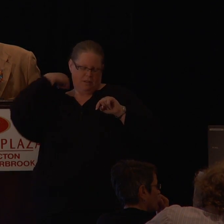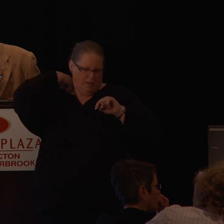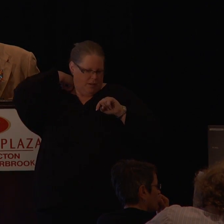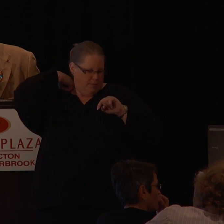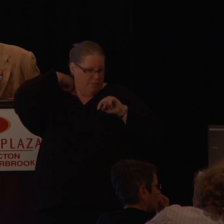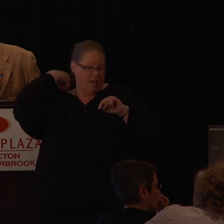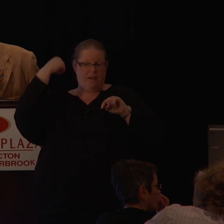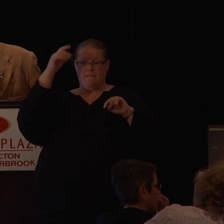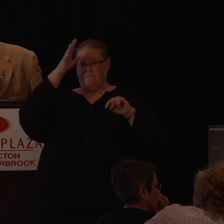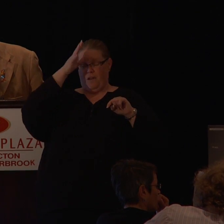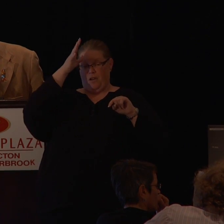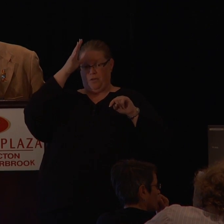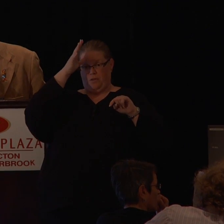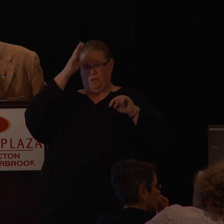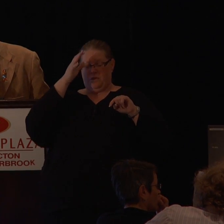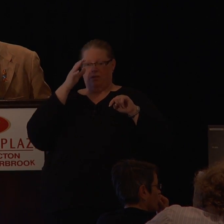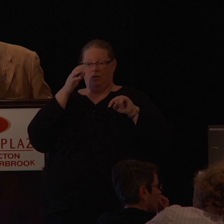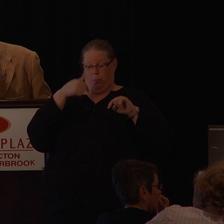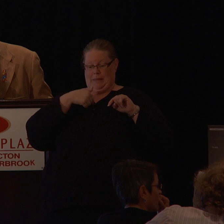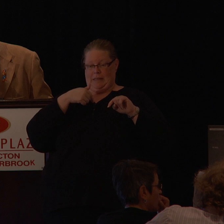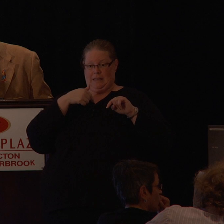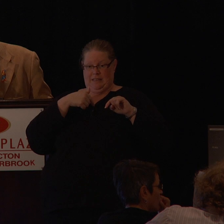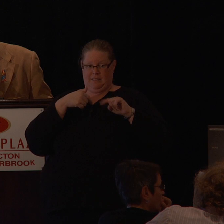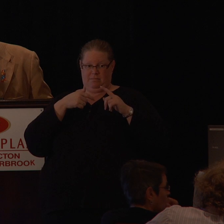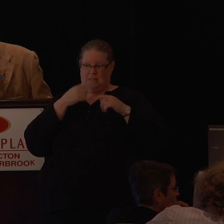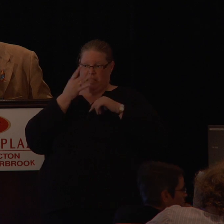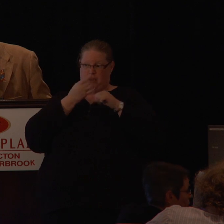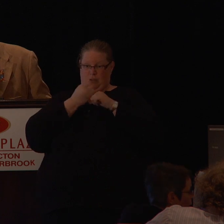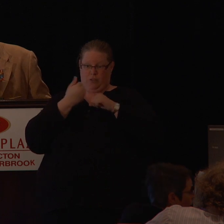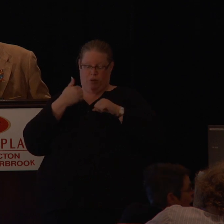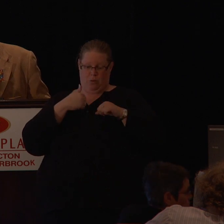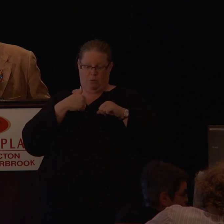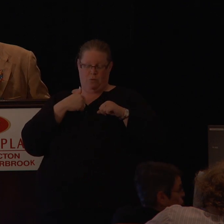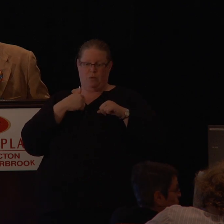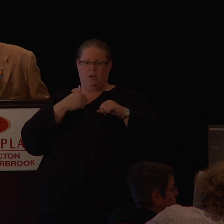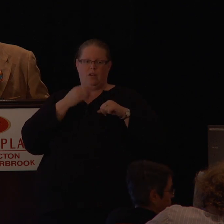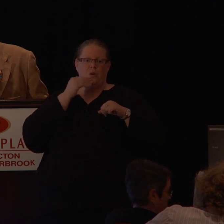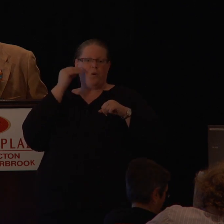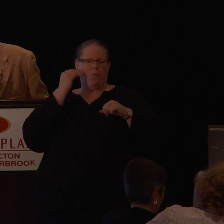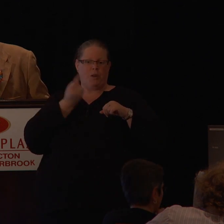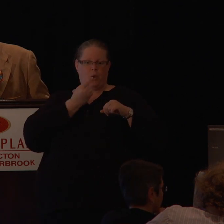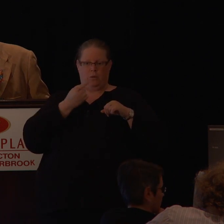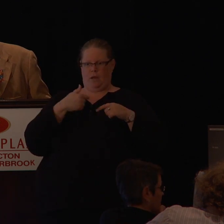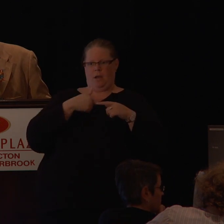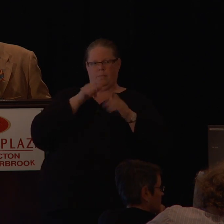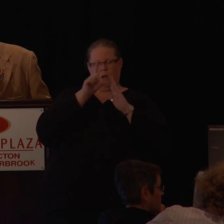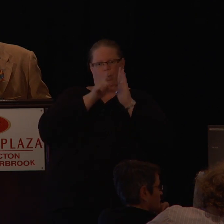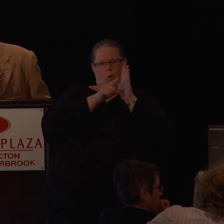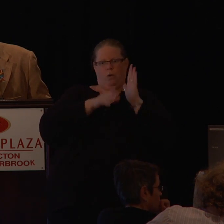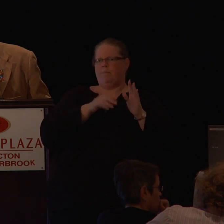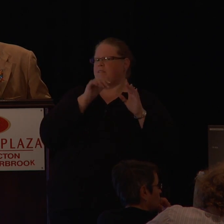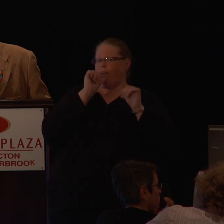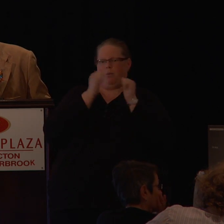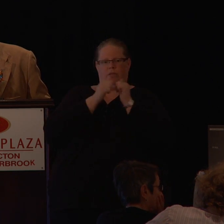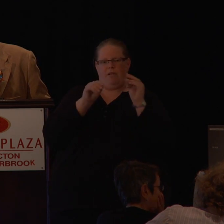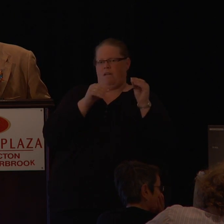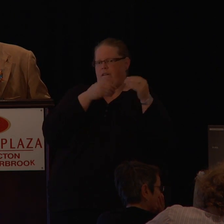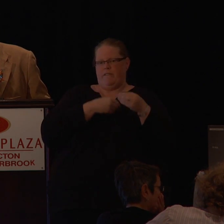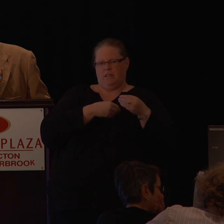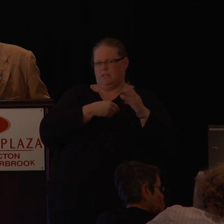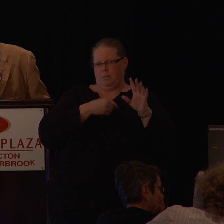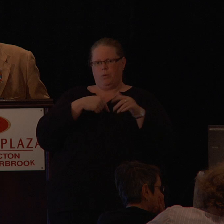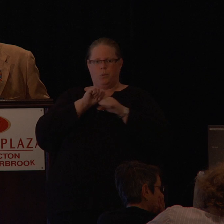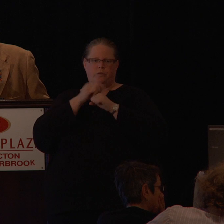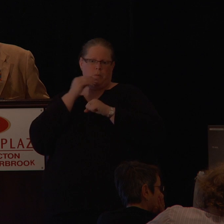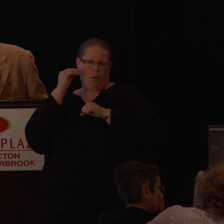his autistic son once, about 8 years ago. I'm a self-practicing lawyer. I took a business call on a